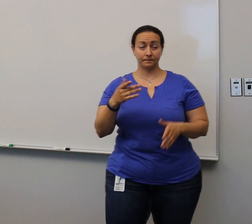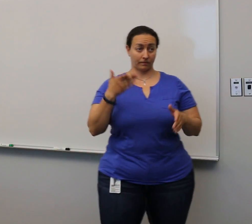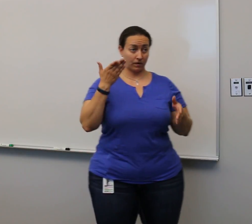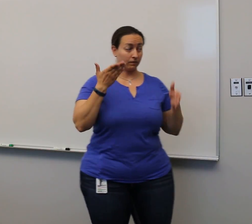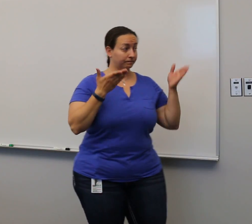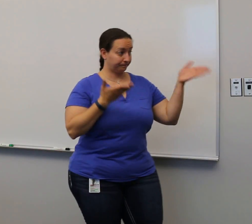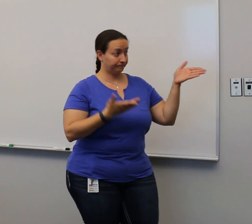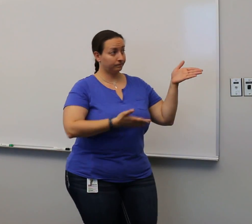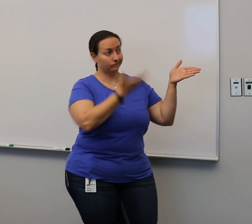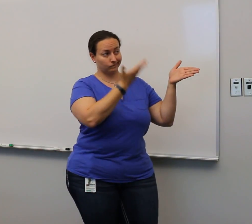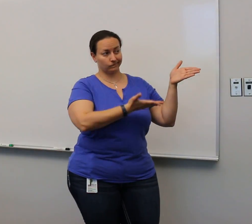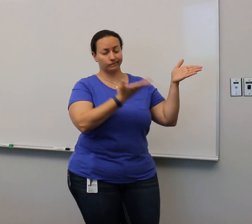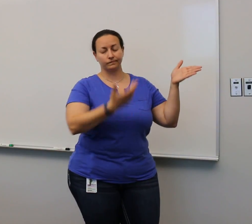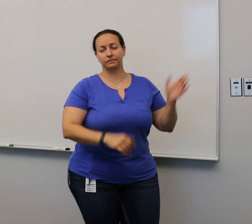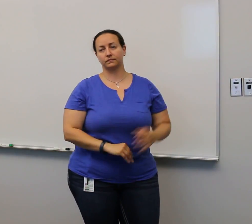to the left.